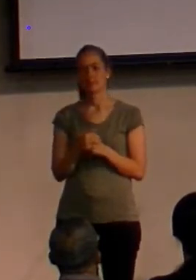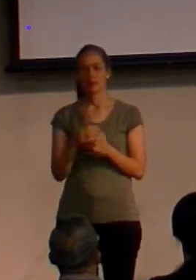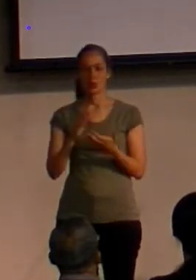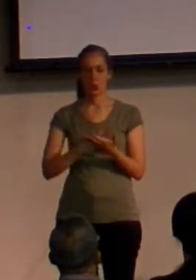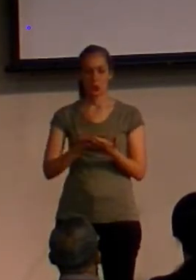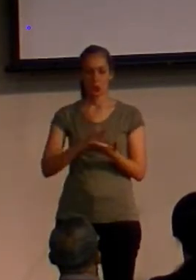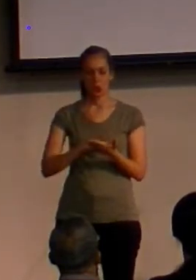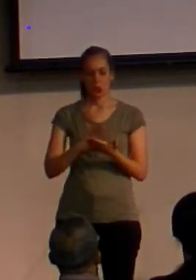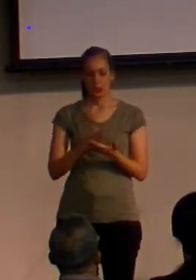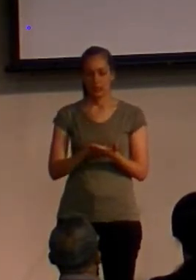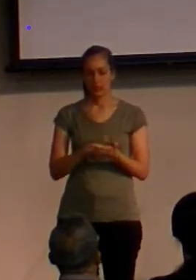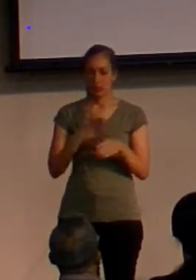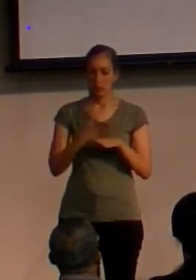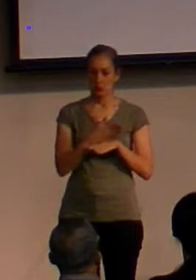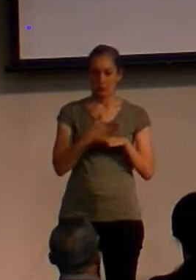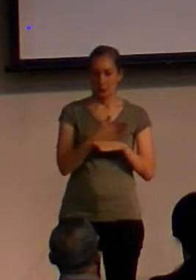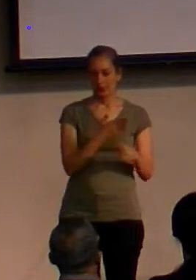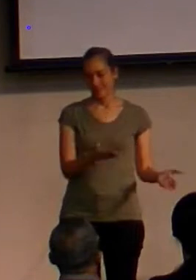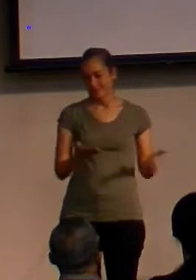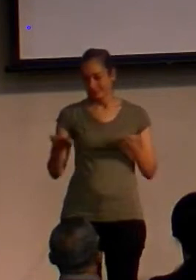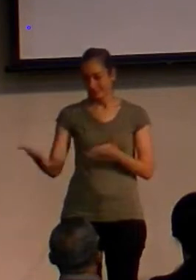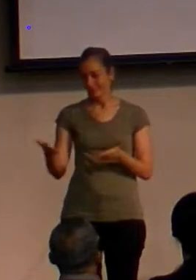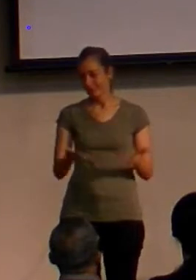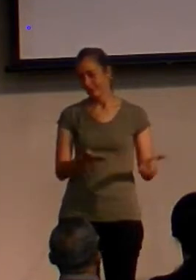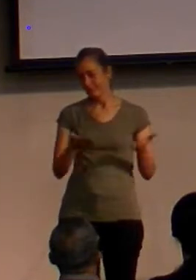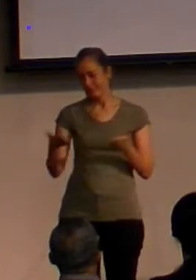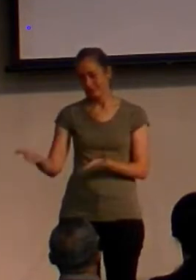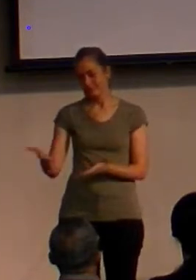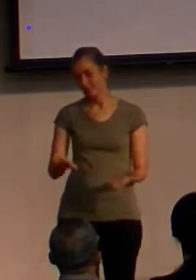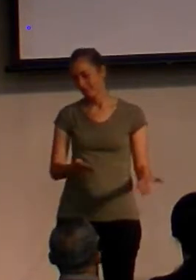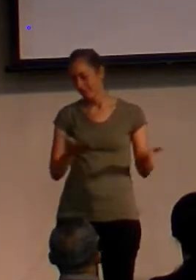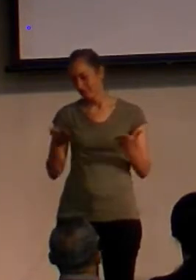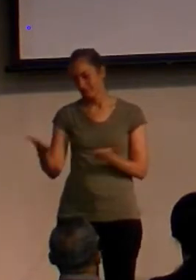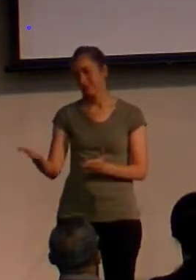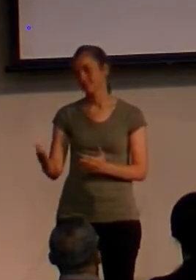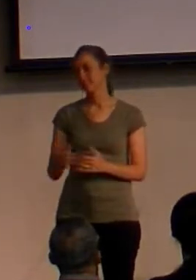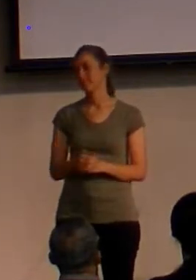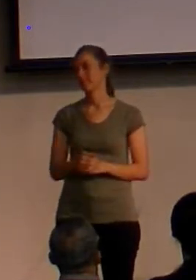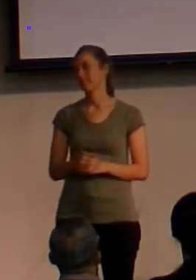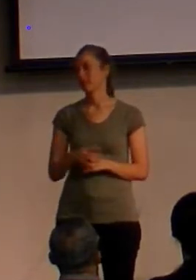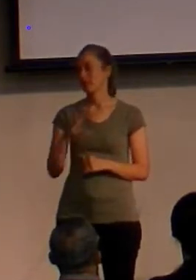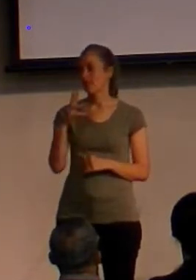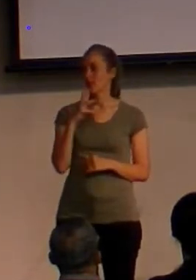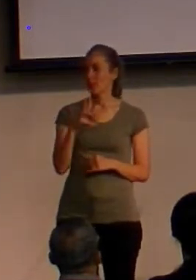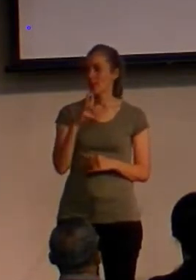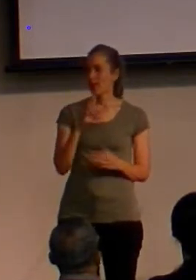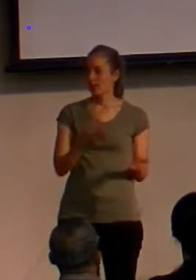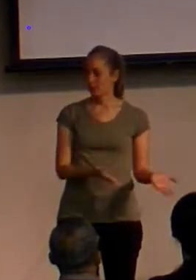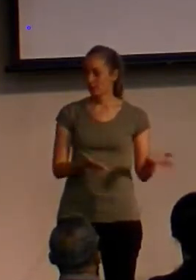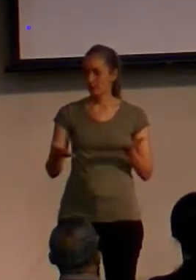cooking, hauling wood from wherever they can possibly find it, hauling water,